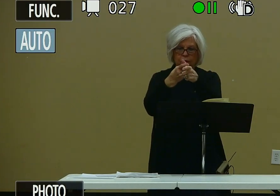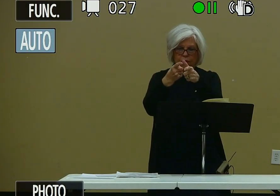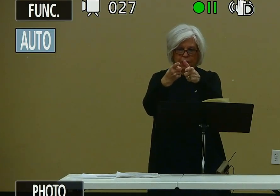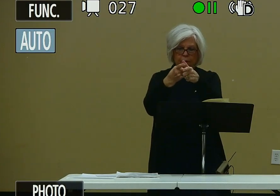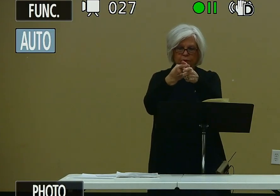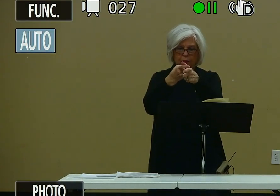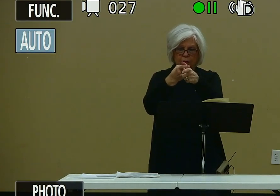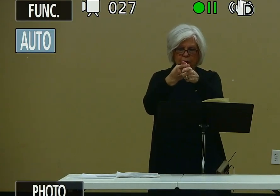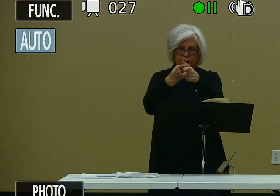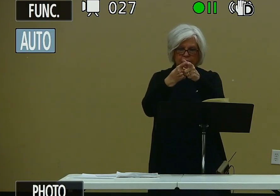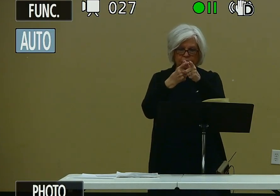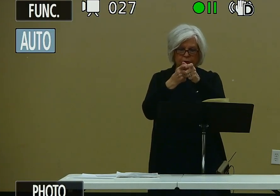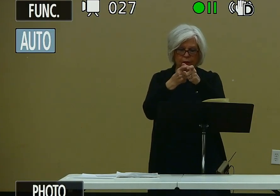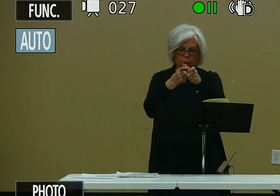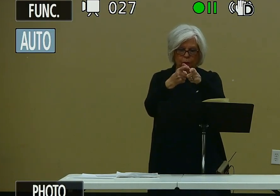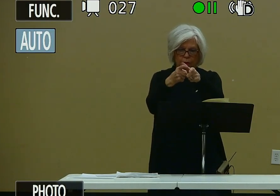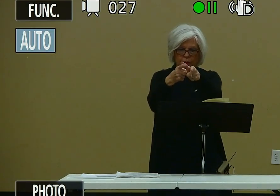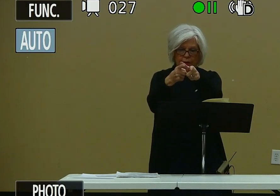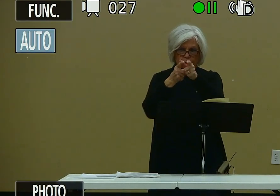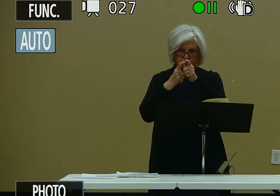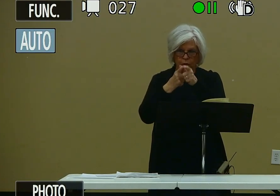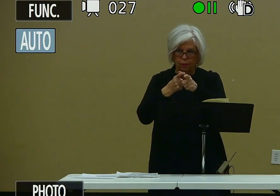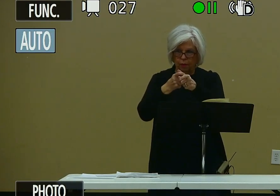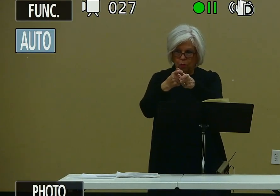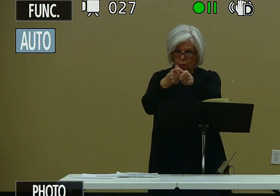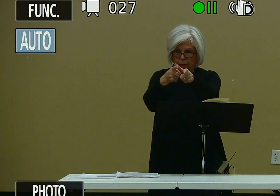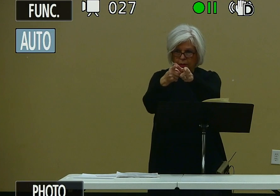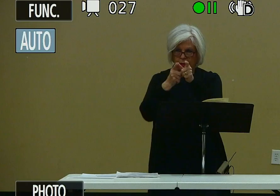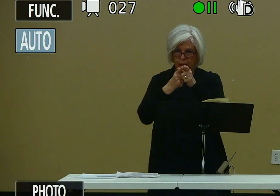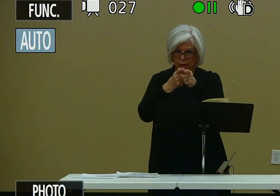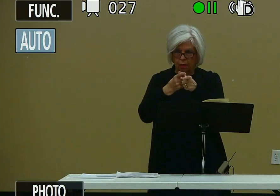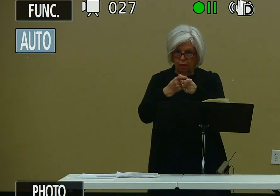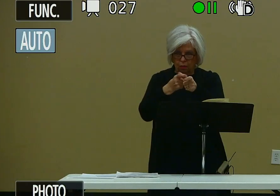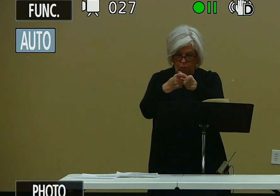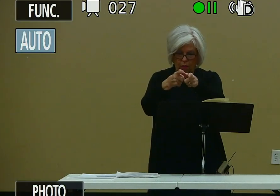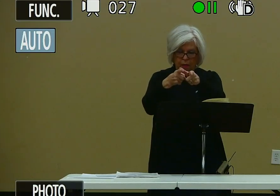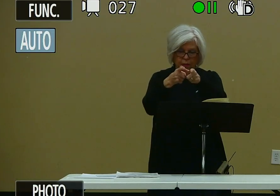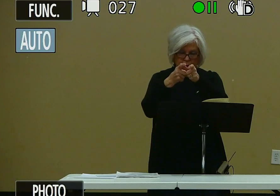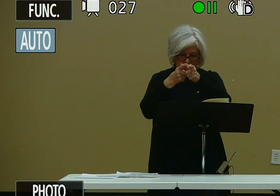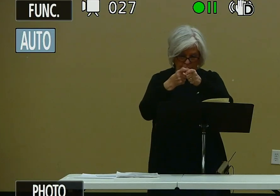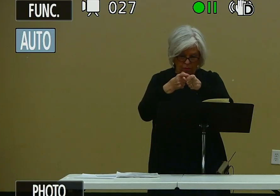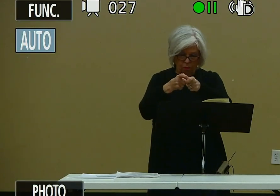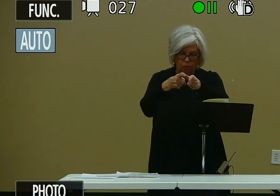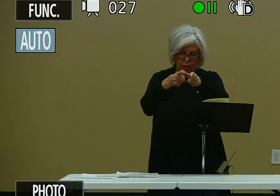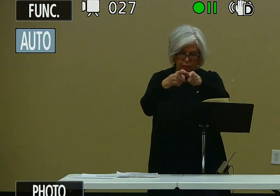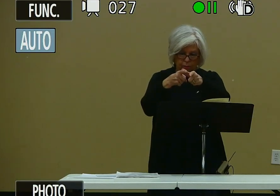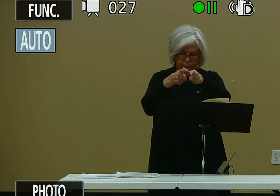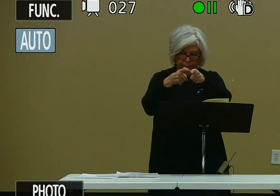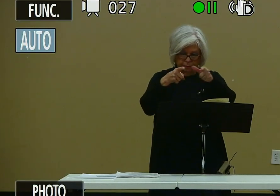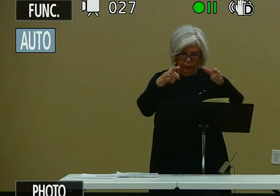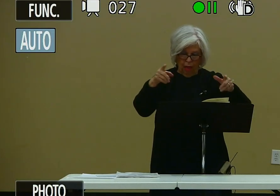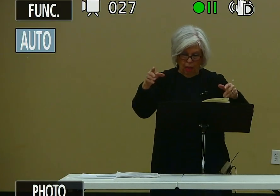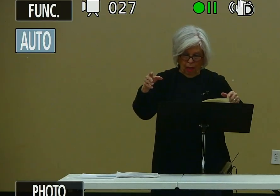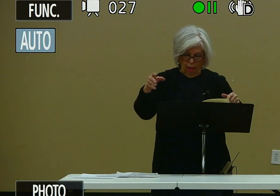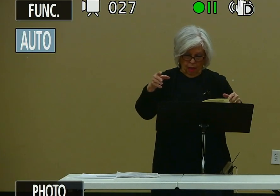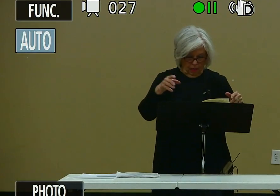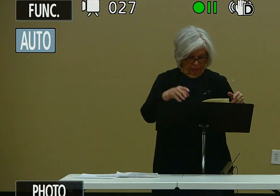thumb and index finger, and wiggle, and move forward. Run. Run. Run. Let's